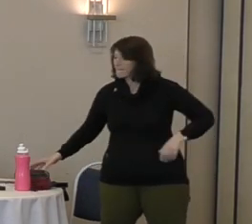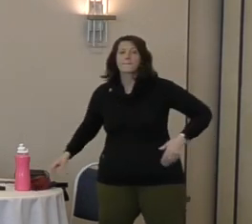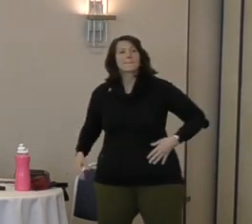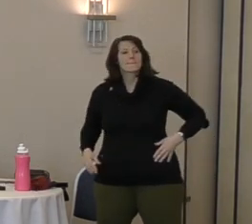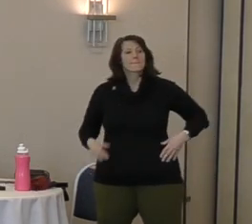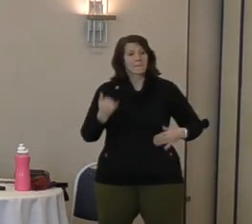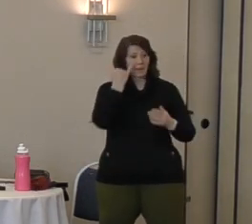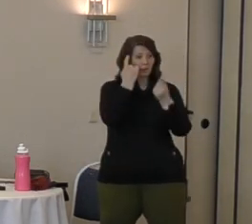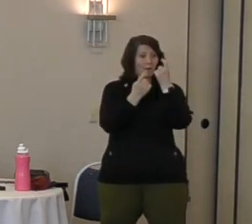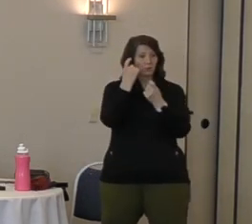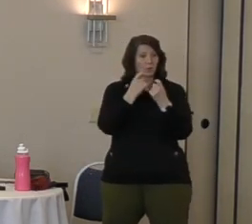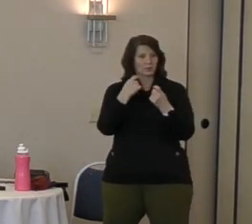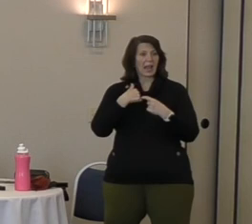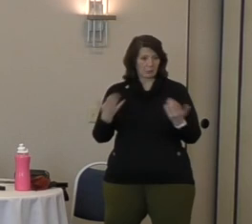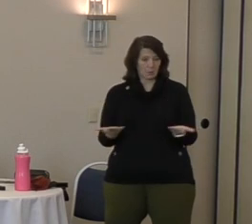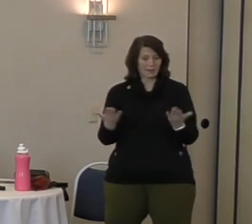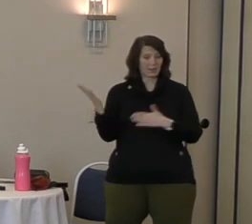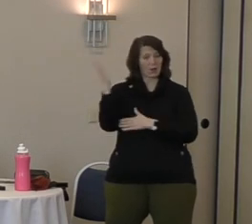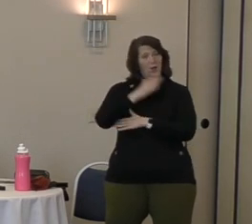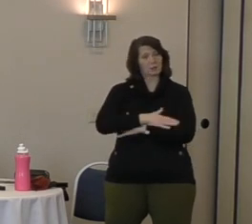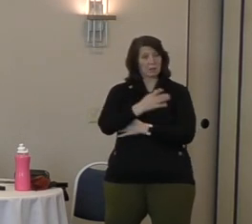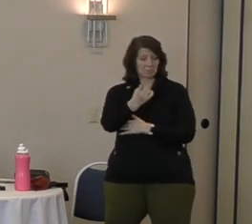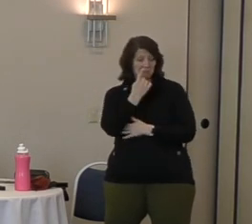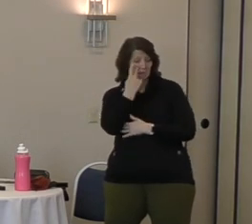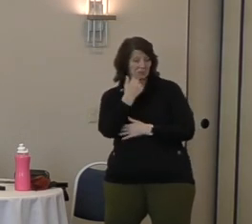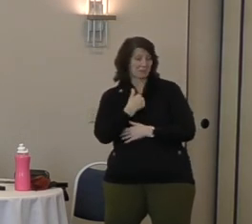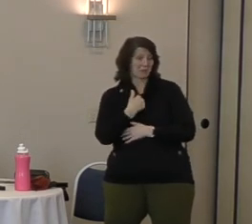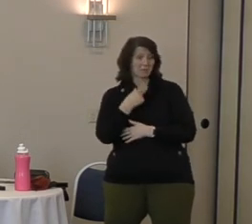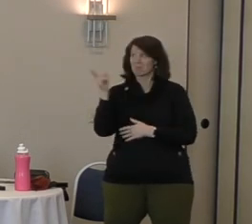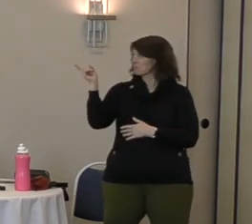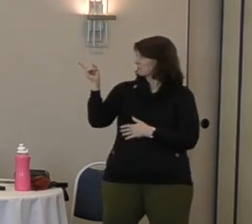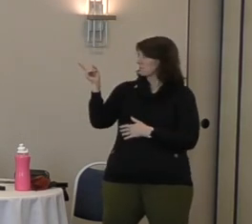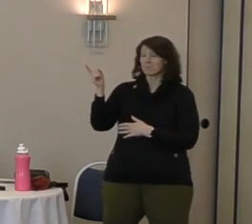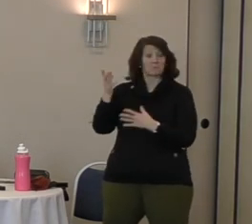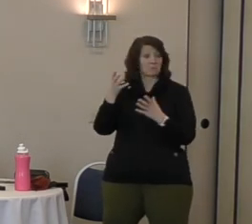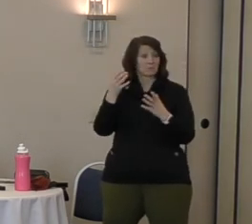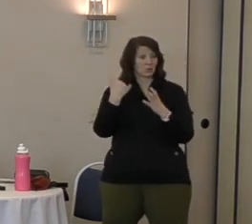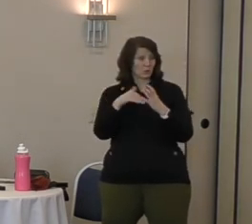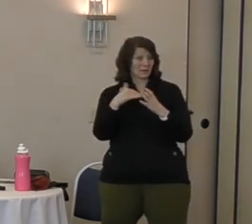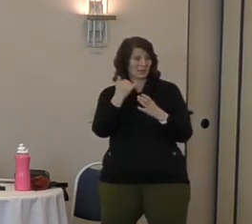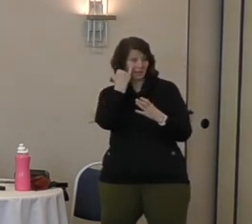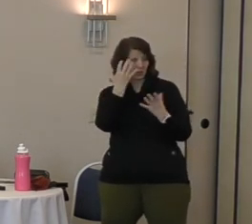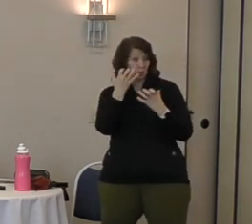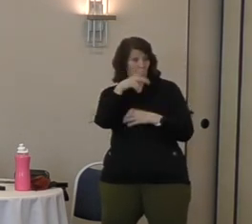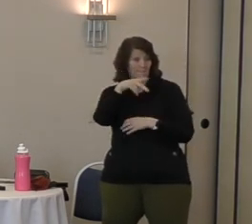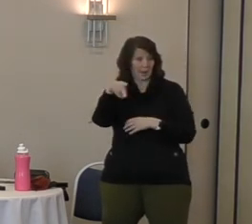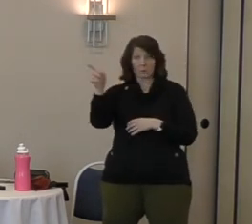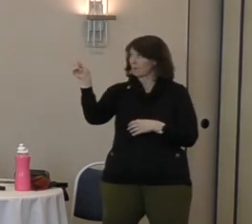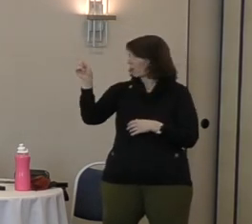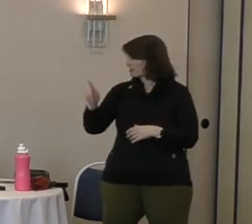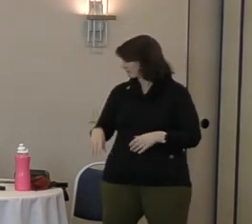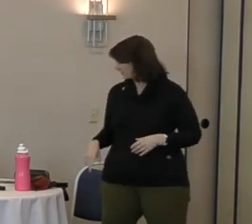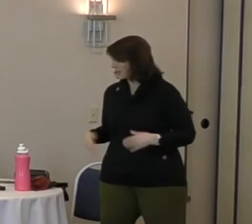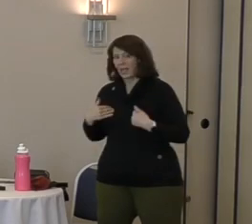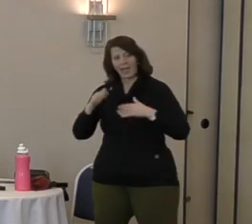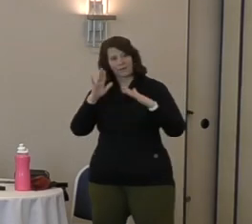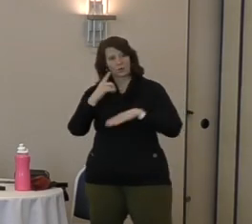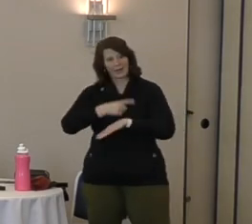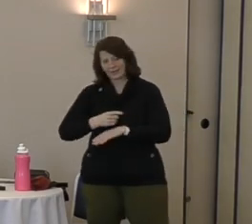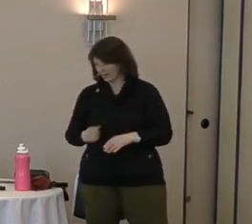Yeah, if you have questions, I'll be here the rest of the day. Come see me. Like I said, shoot me an email if you want a copy of this PowerPoint, and enjoy the rest of your day. Thank you for your time. I appreciate it.